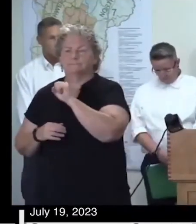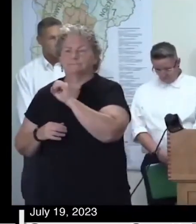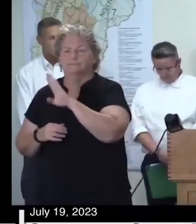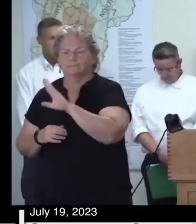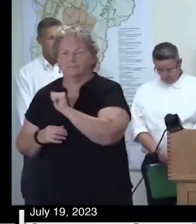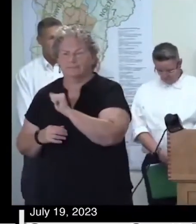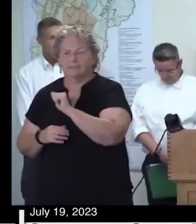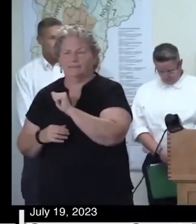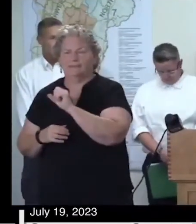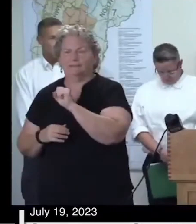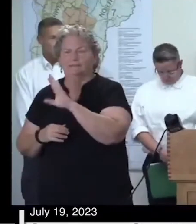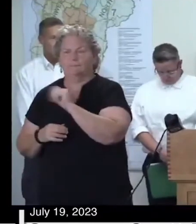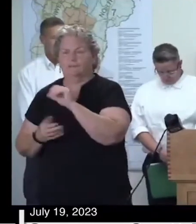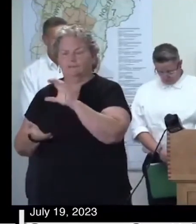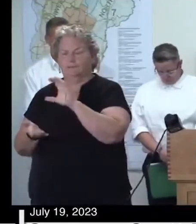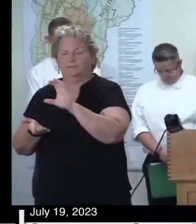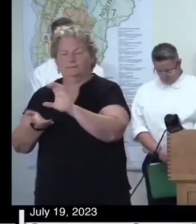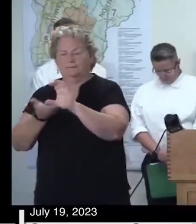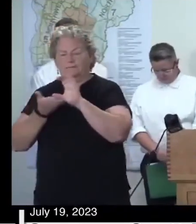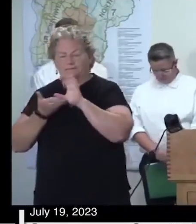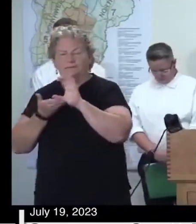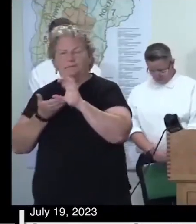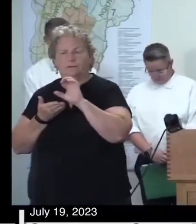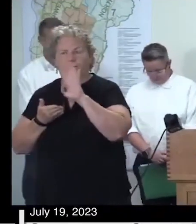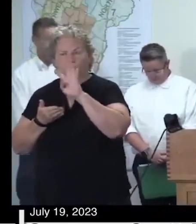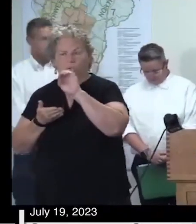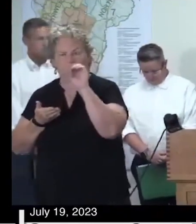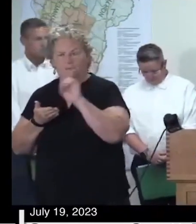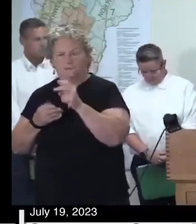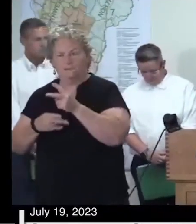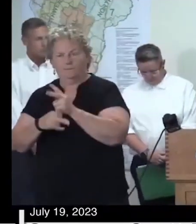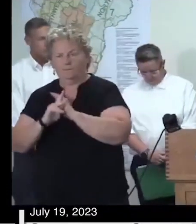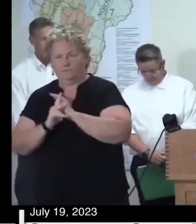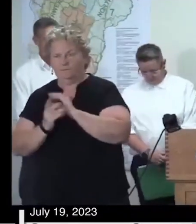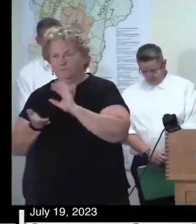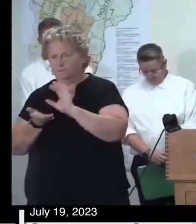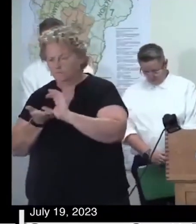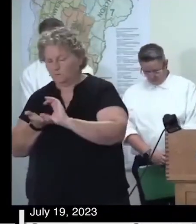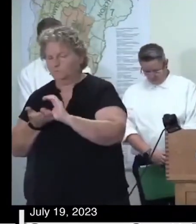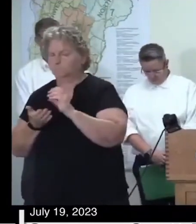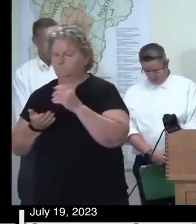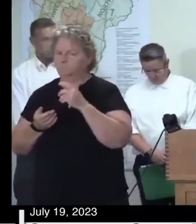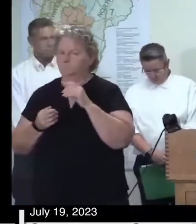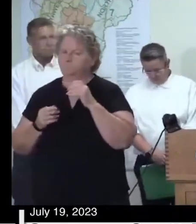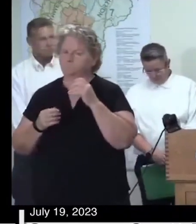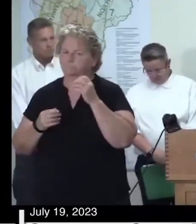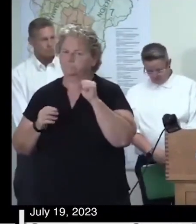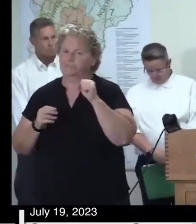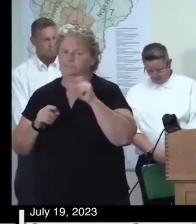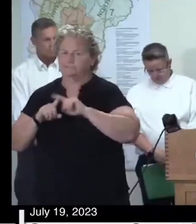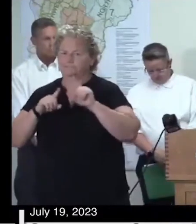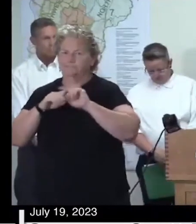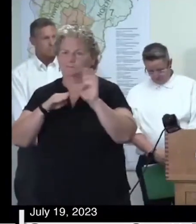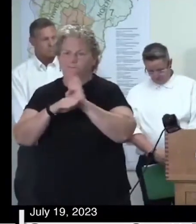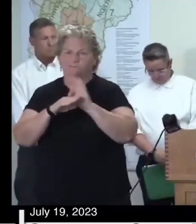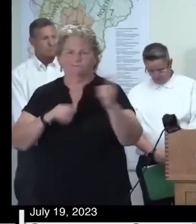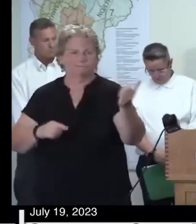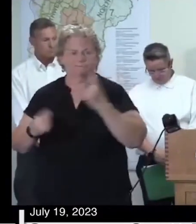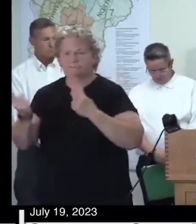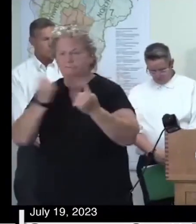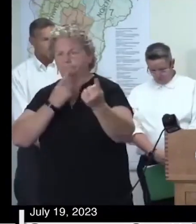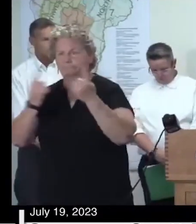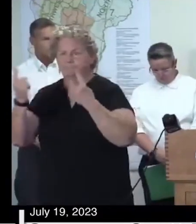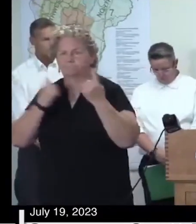our tour on Monday, we were in Hardwick, and the motel there that was in the river, literally in the